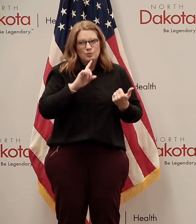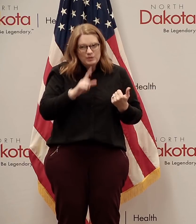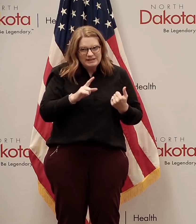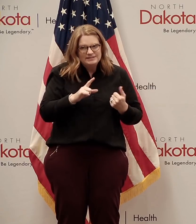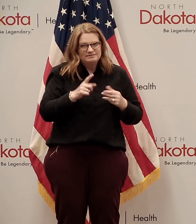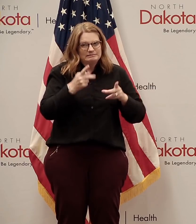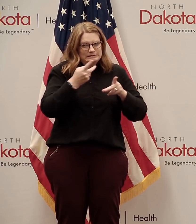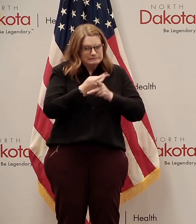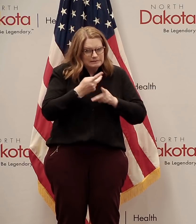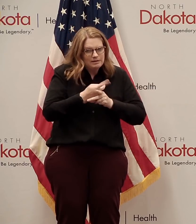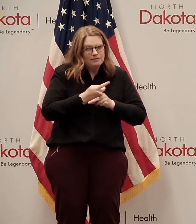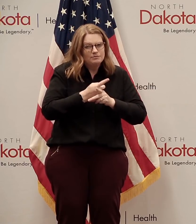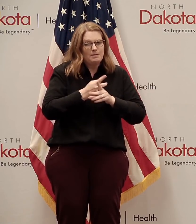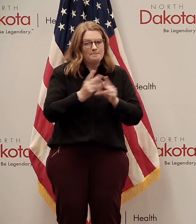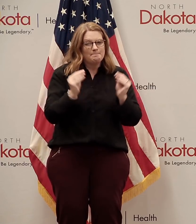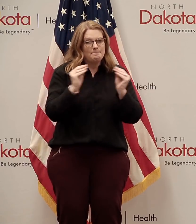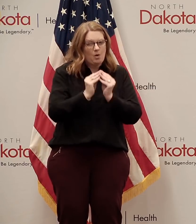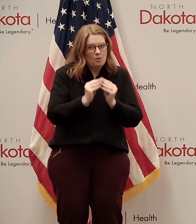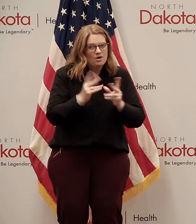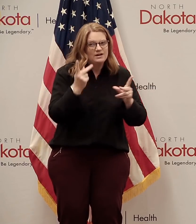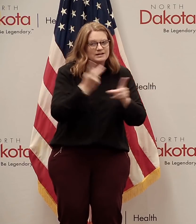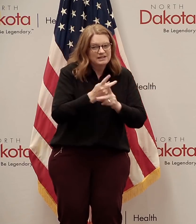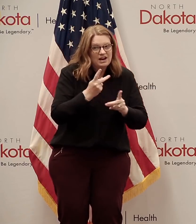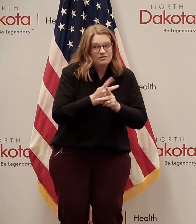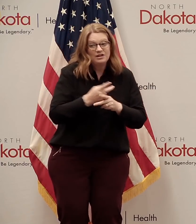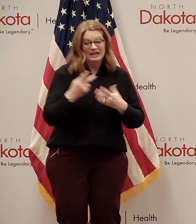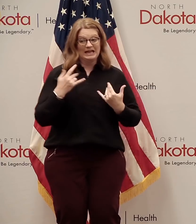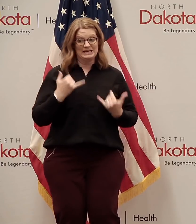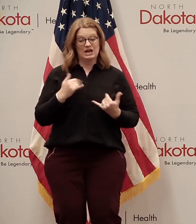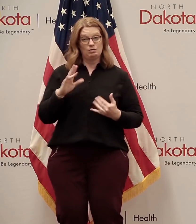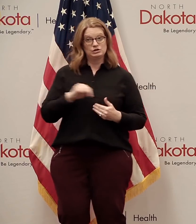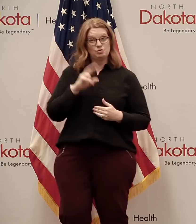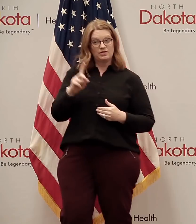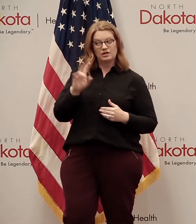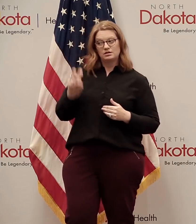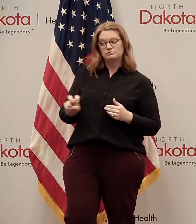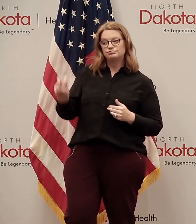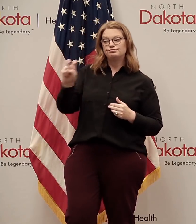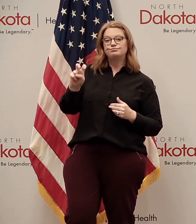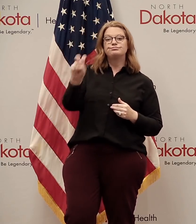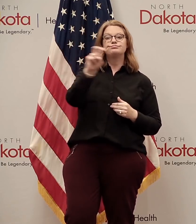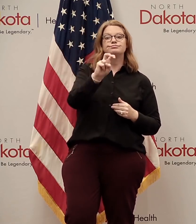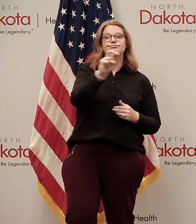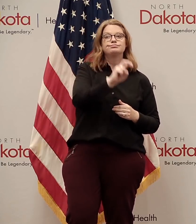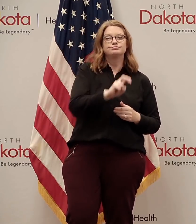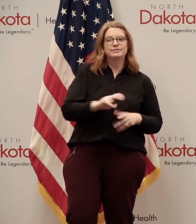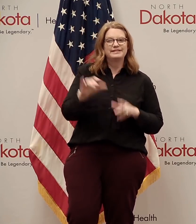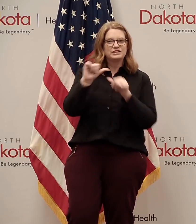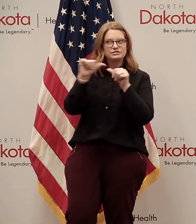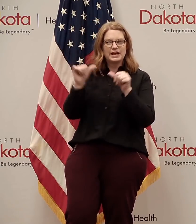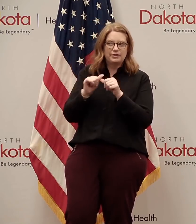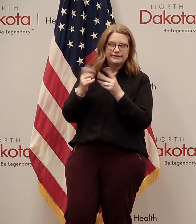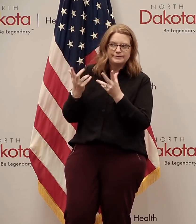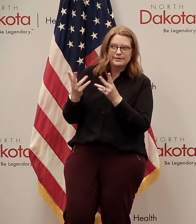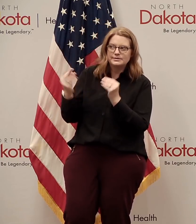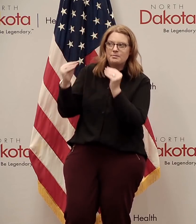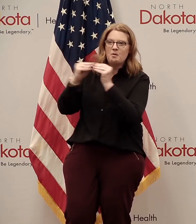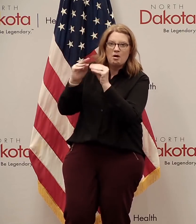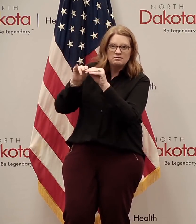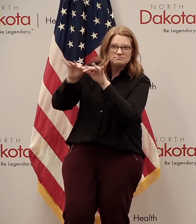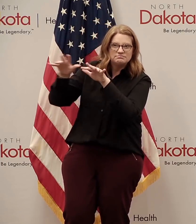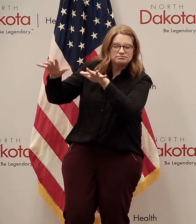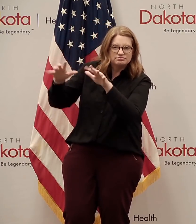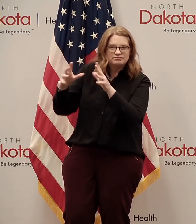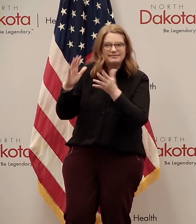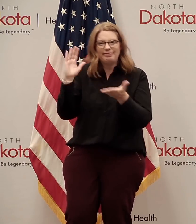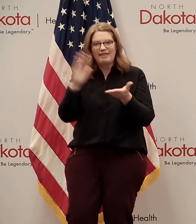cautious here during this time frame, and as North Dakotans travel around the state, we've got areas of higher risk and lower risk, and so again, we want to make sure